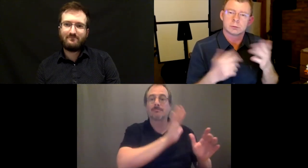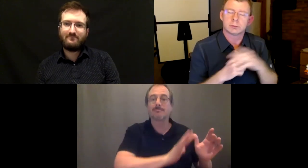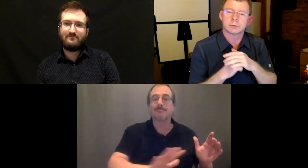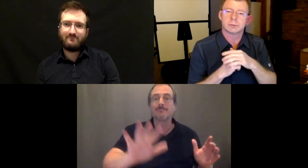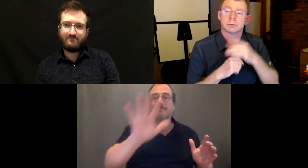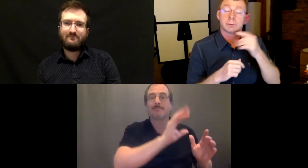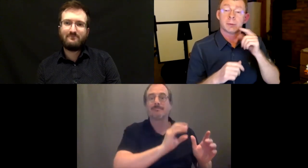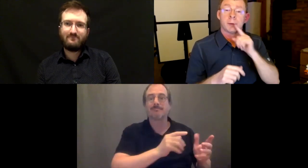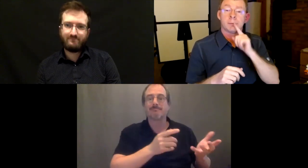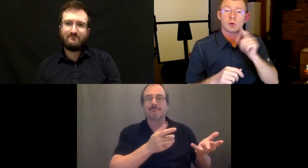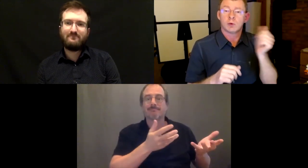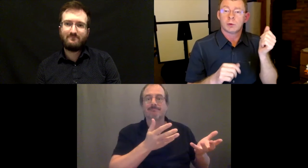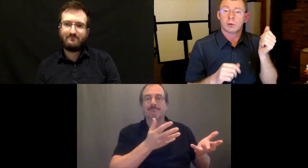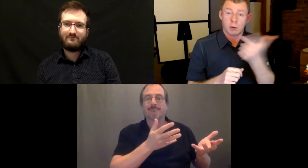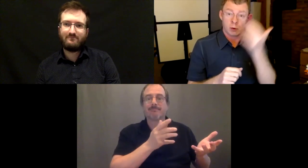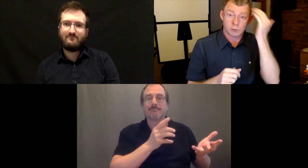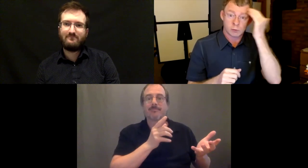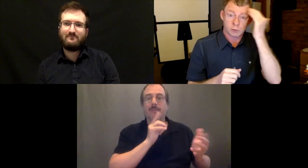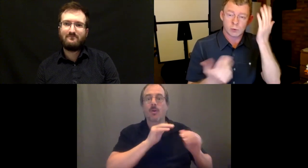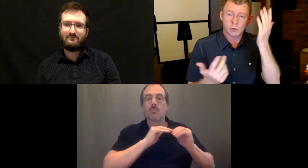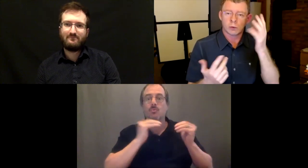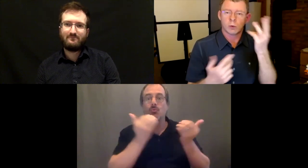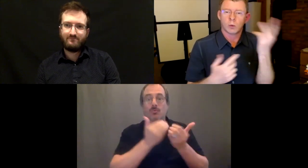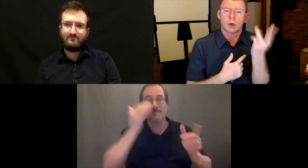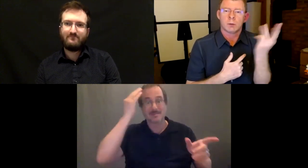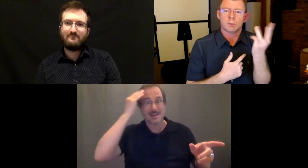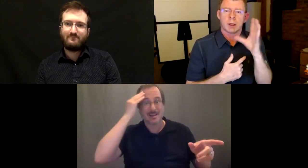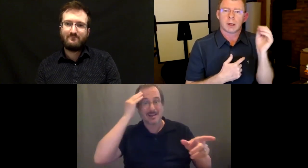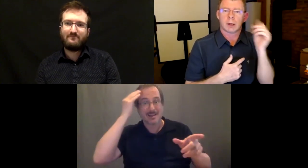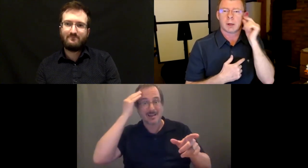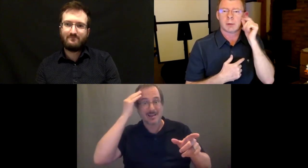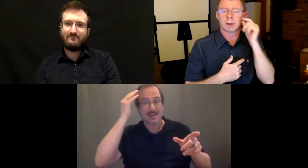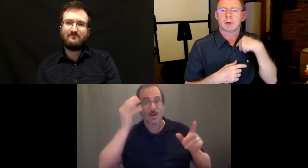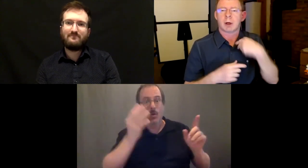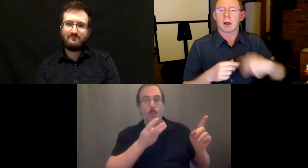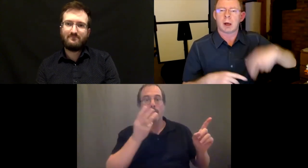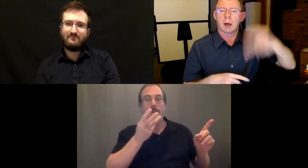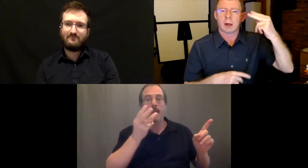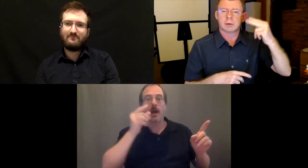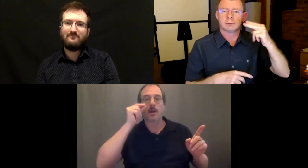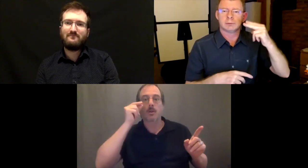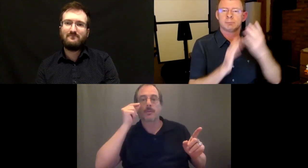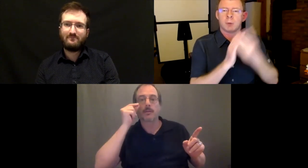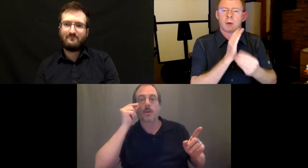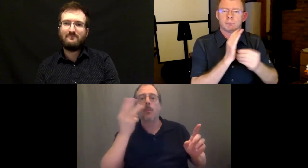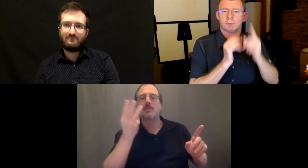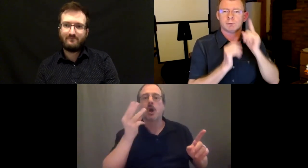I feel like we could do that not only there, but provincially as well. Winnipeg and Hamilton